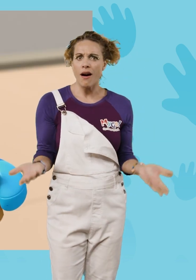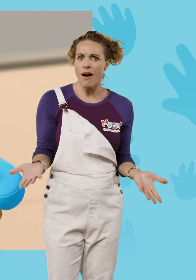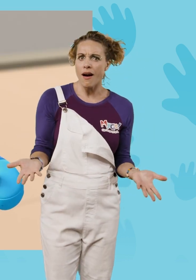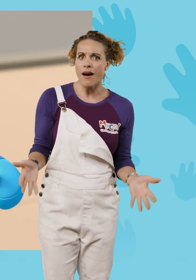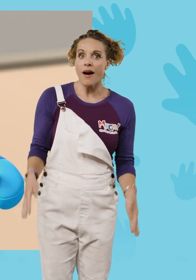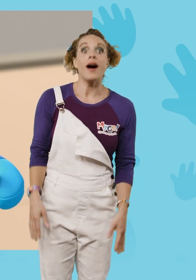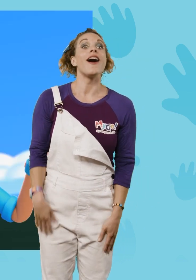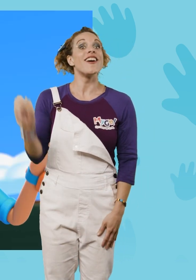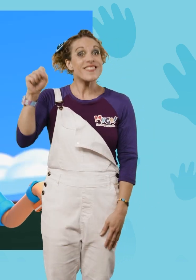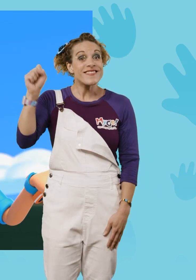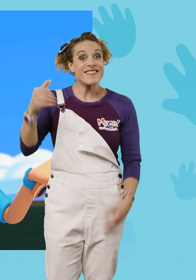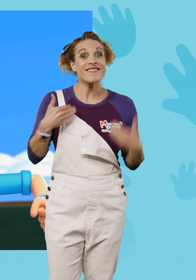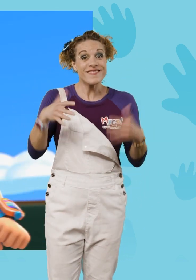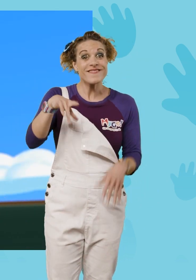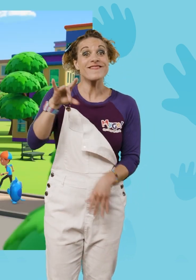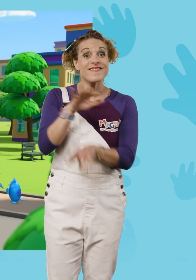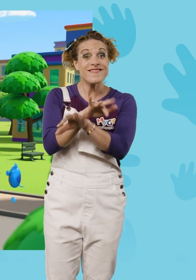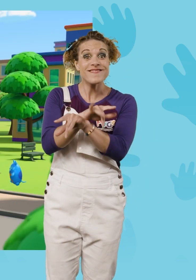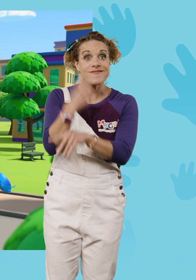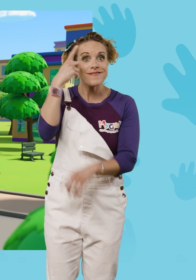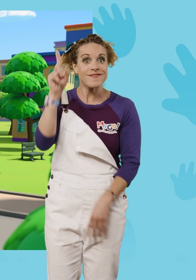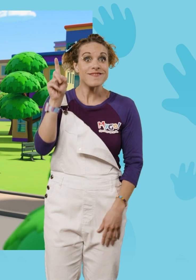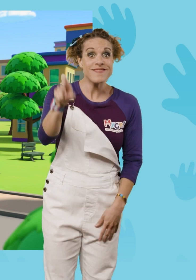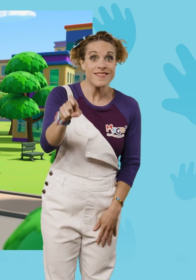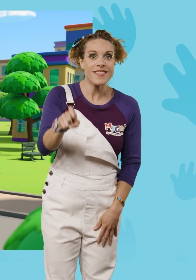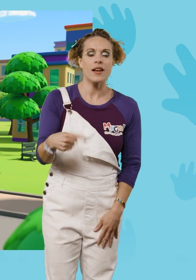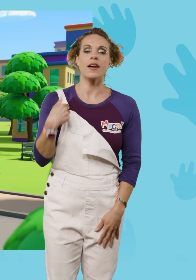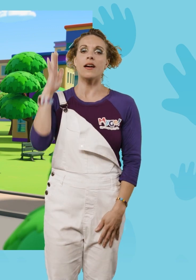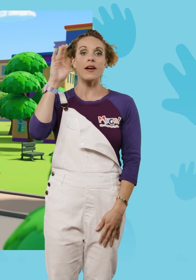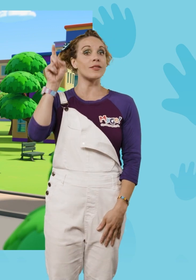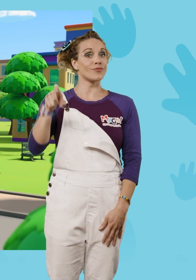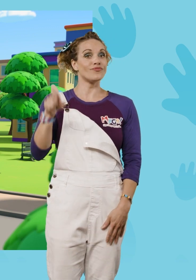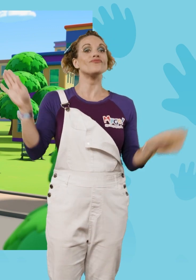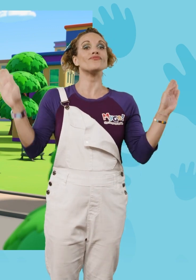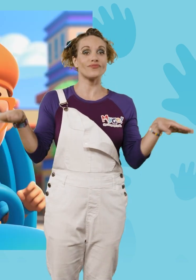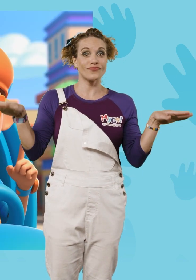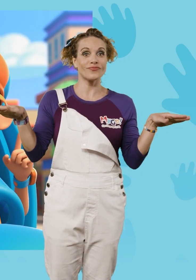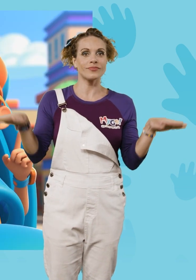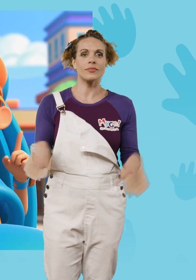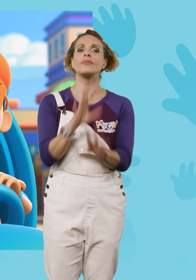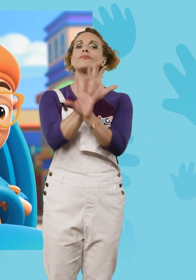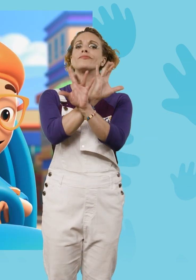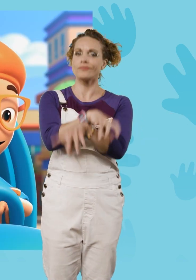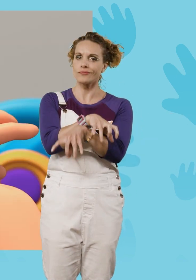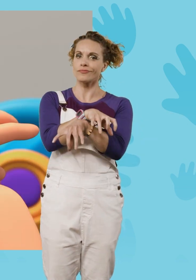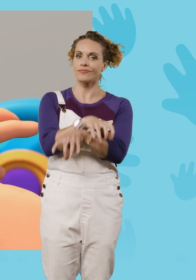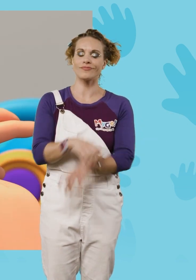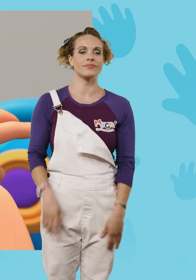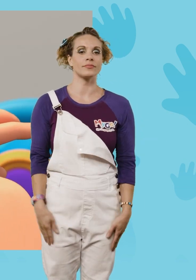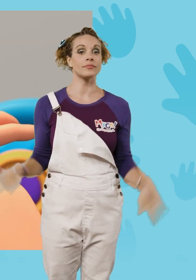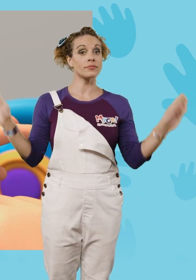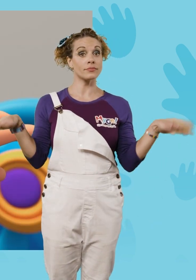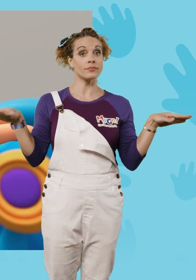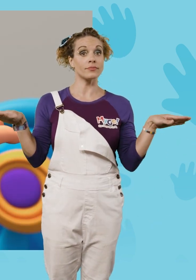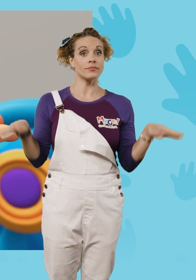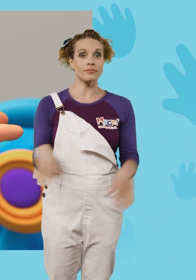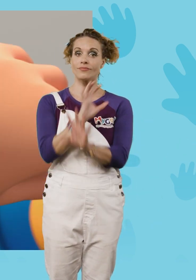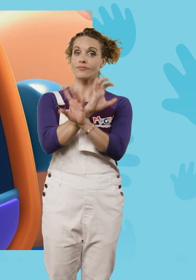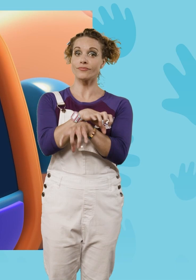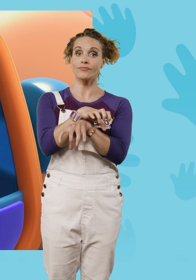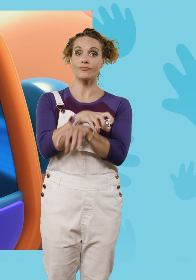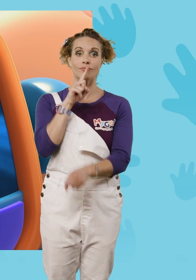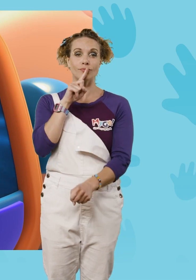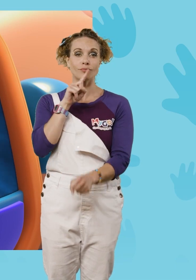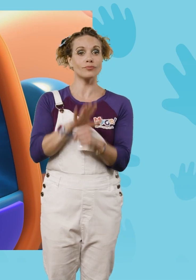webs? Yes, let's go find a spider to ask. I'm gonna need wings and spider legs.